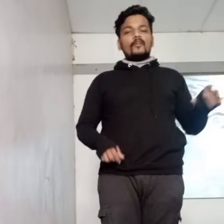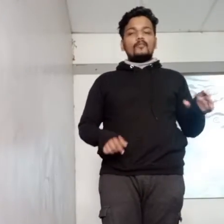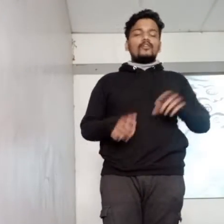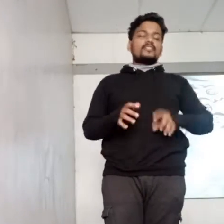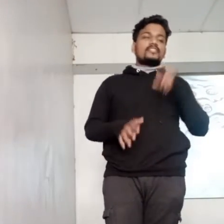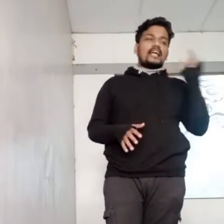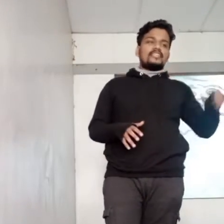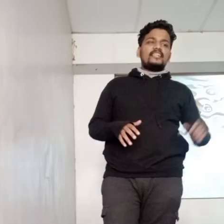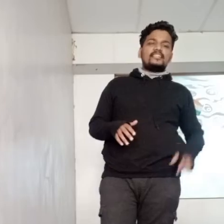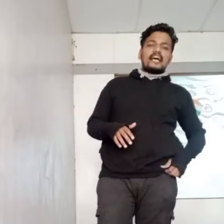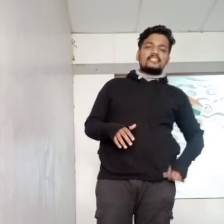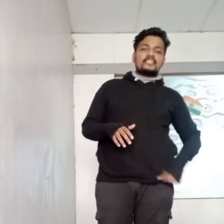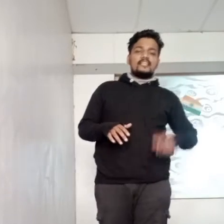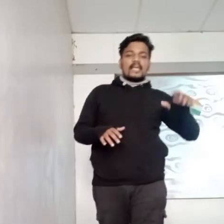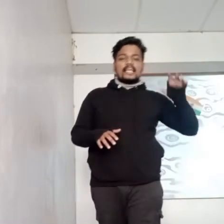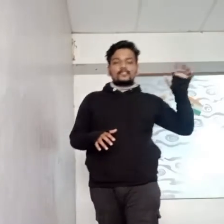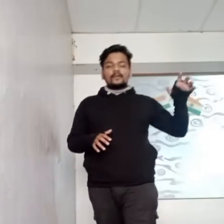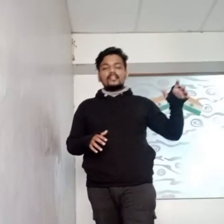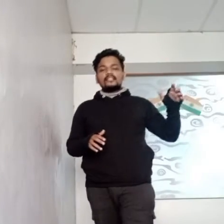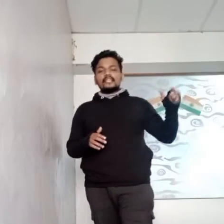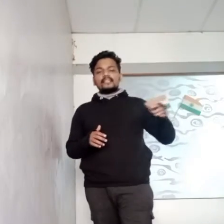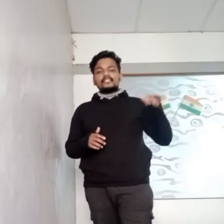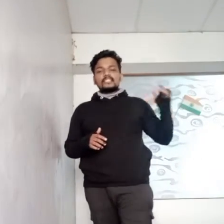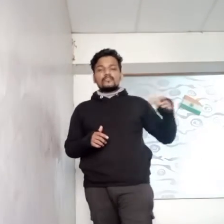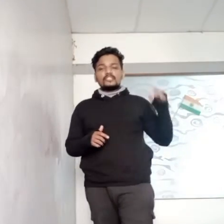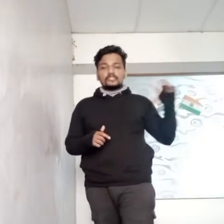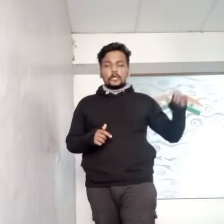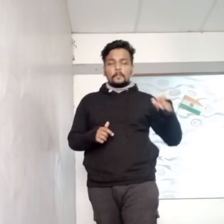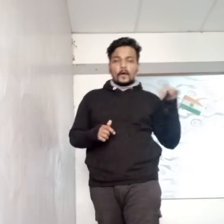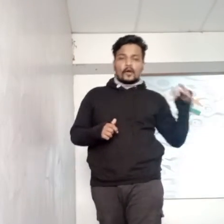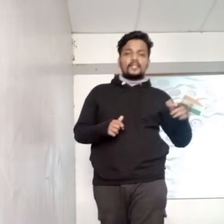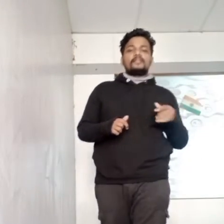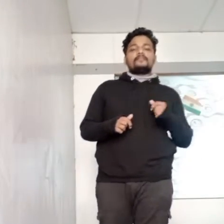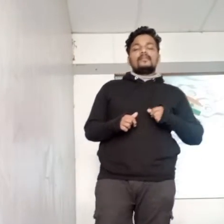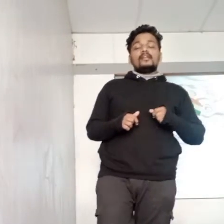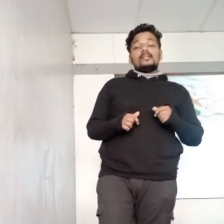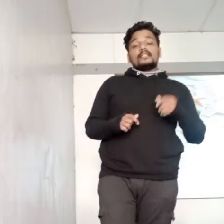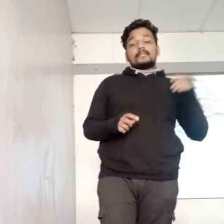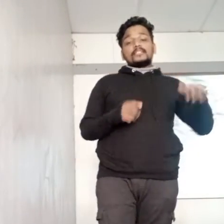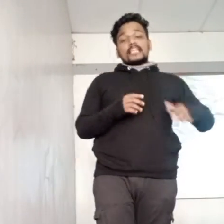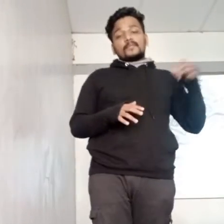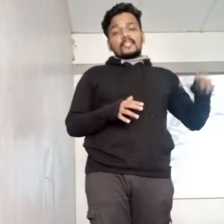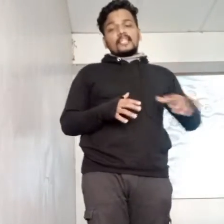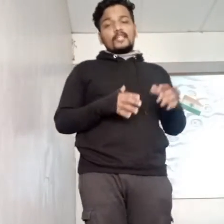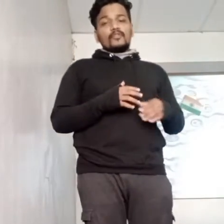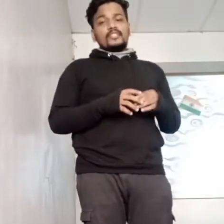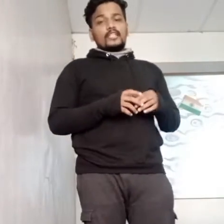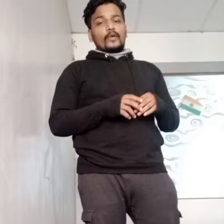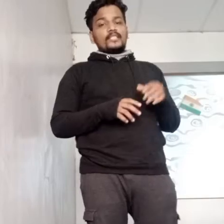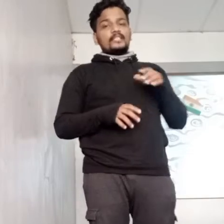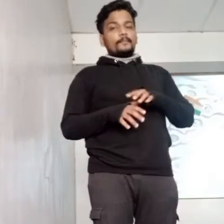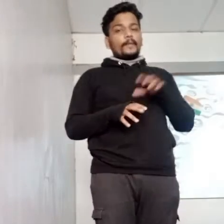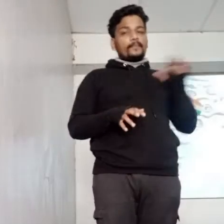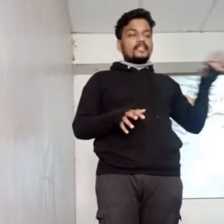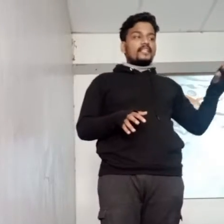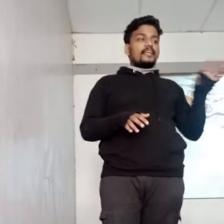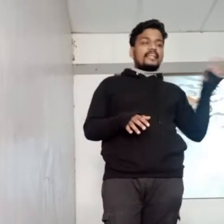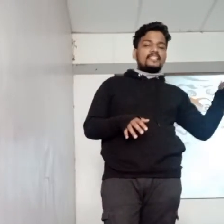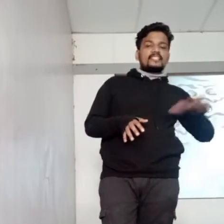or start the task as per their sequence of order. That means as per their given sequence, that 50 thread gets